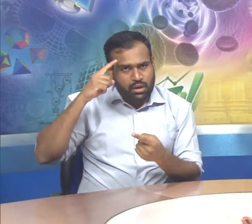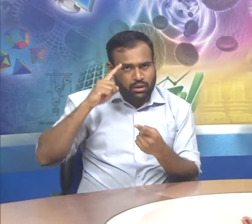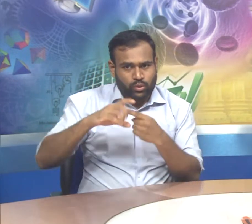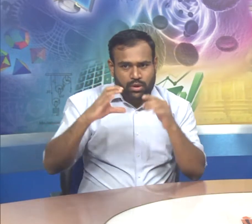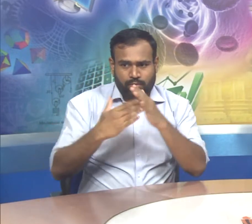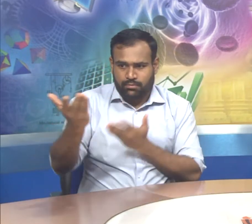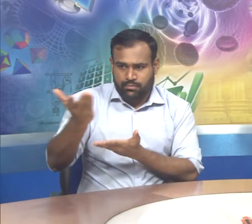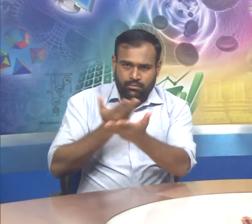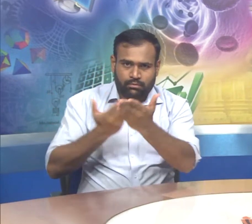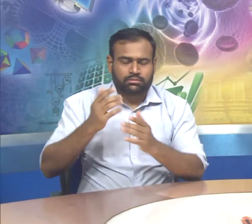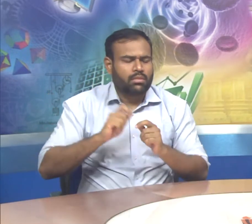cases.